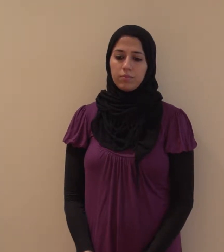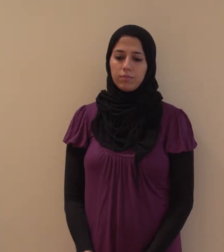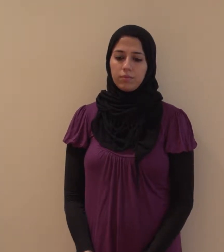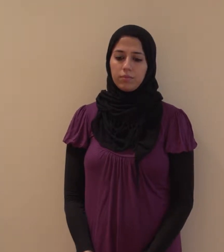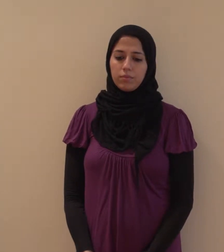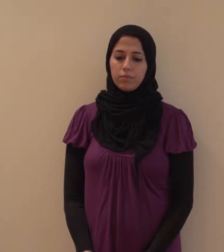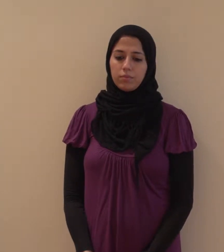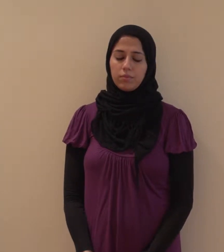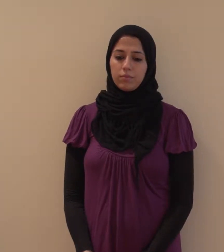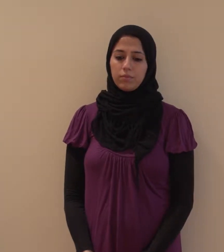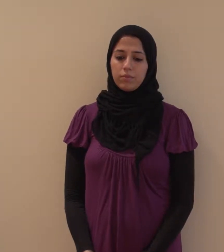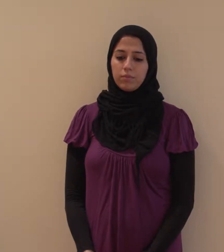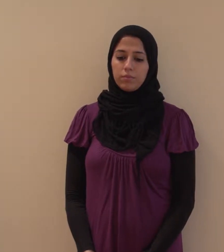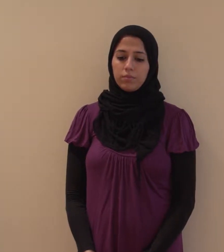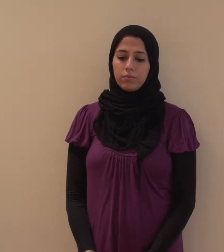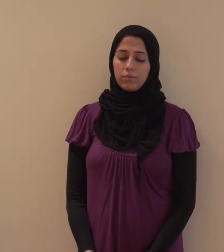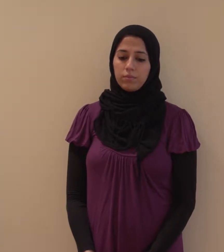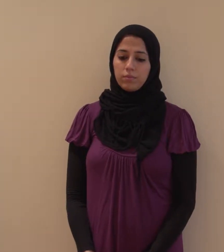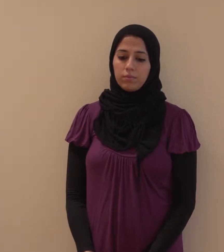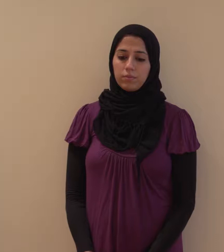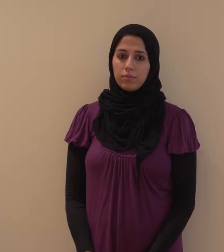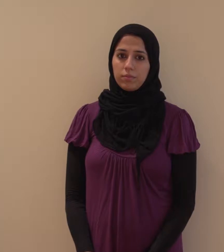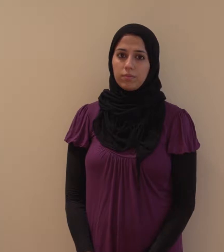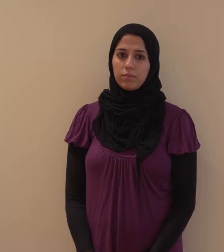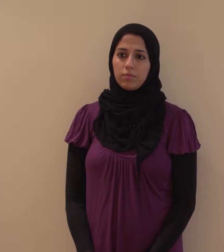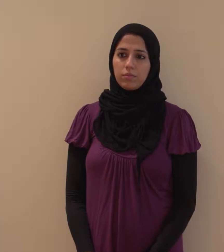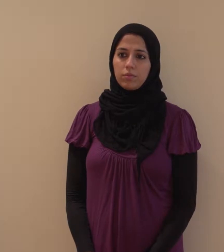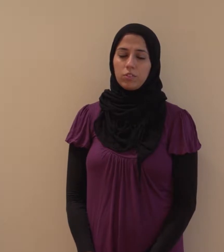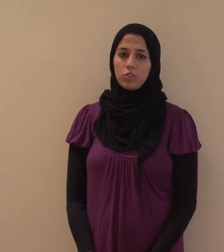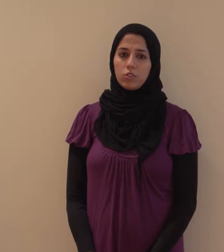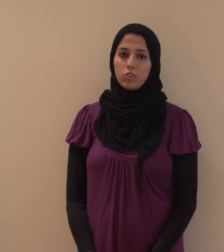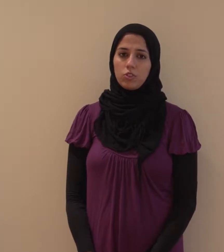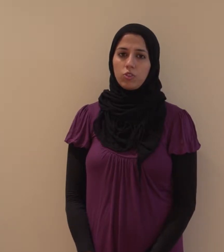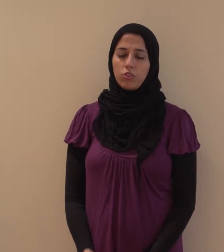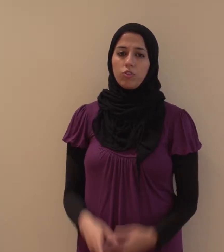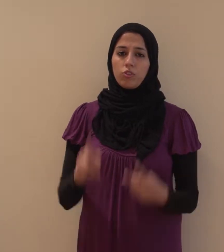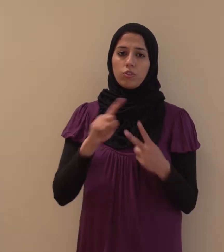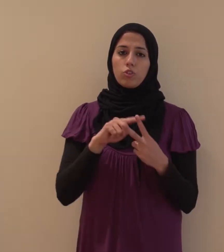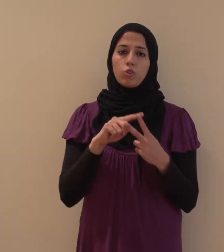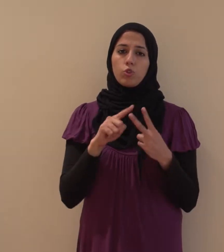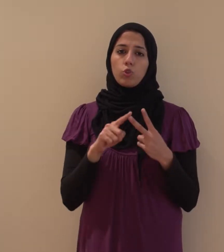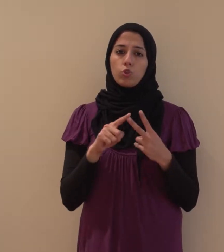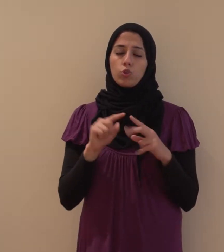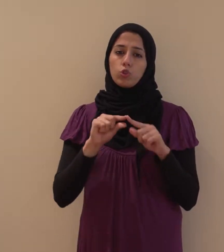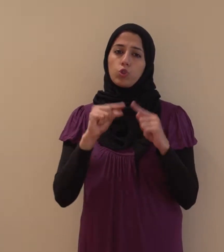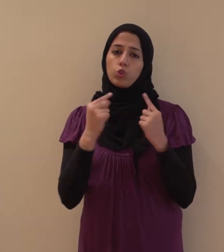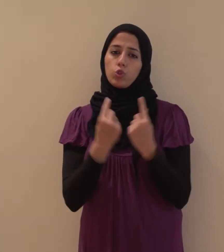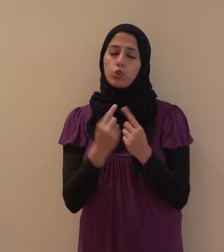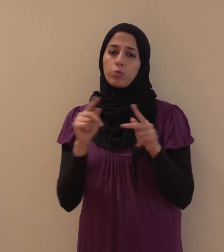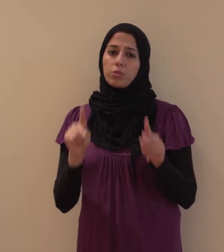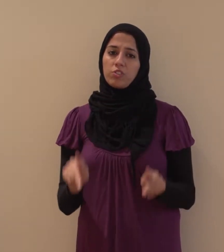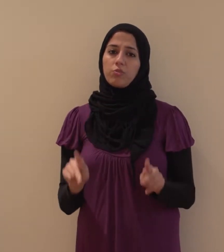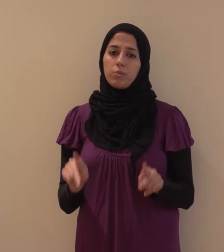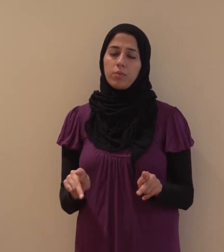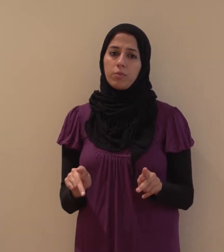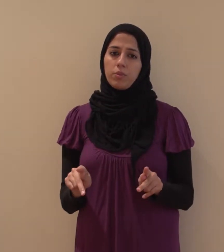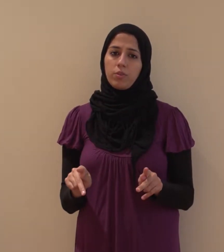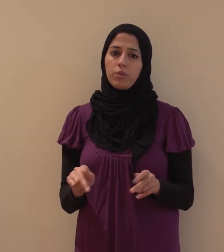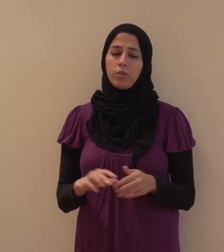two groups of people. One, they are honoring this holy month, fasting in the